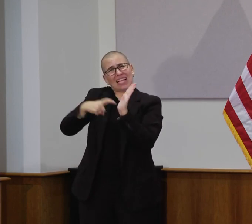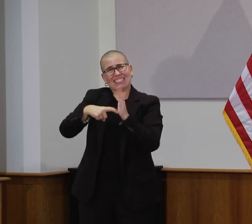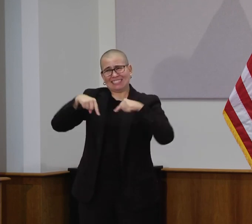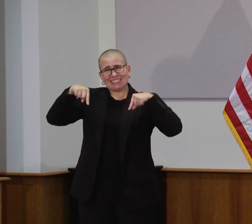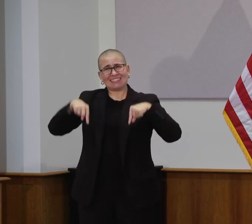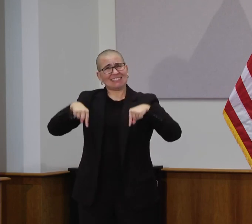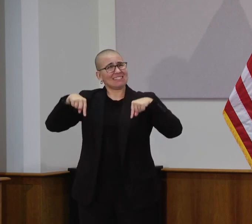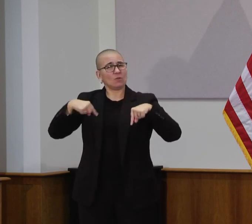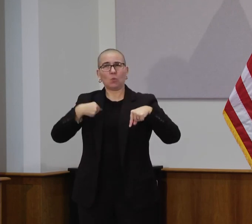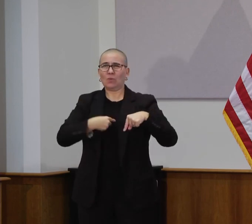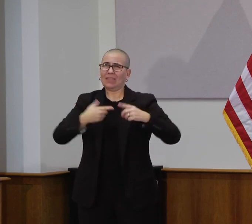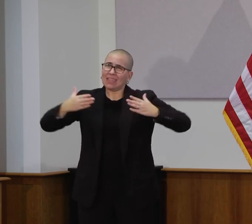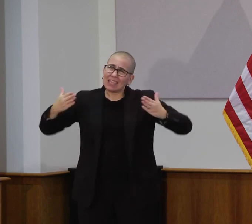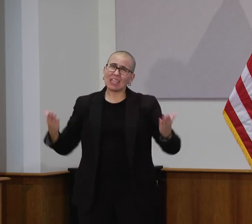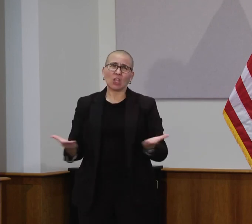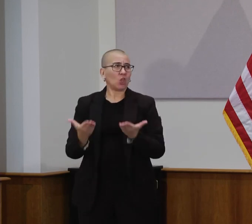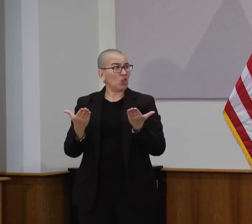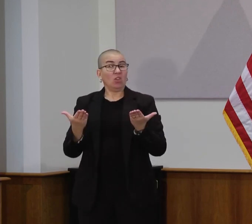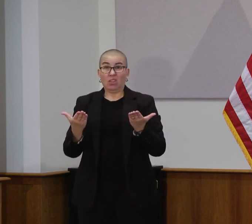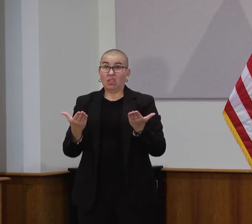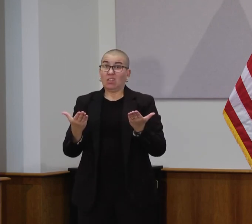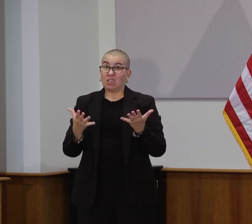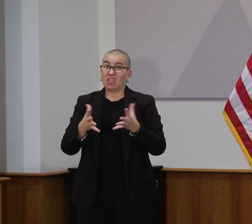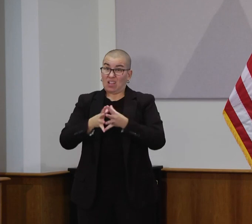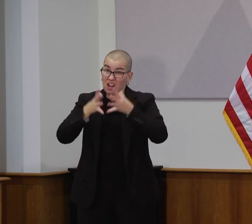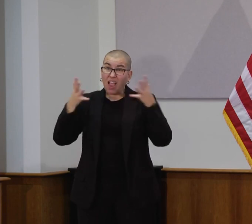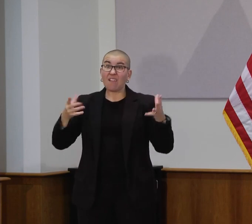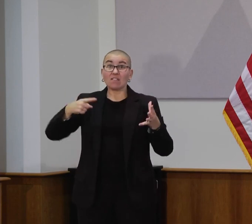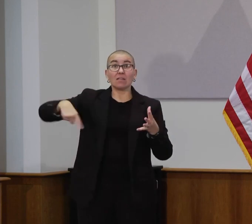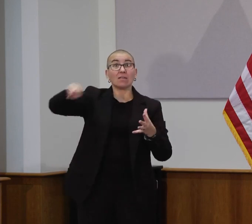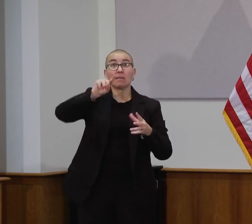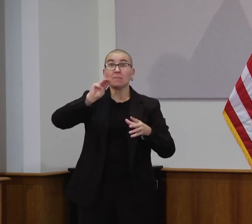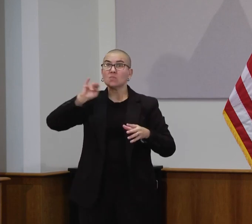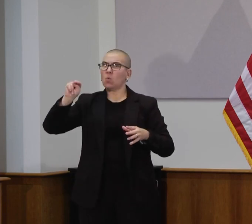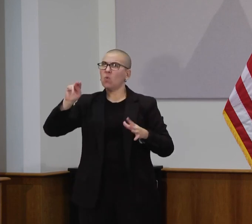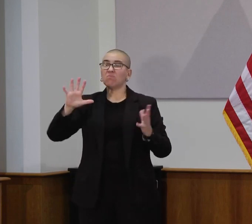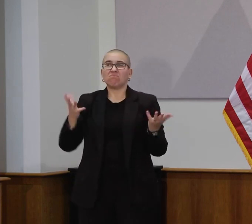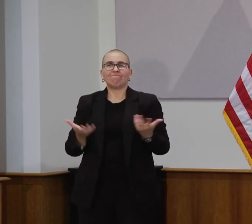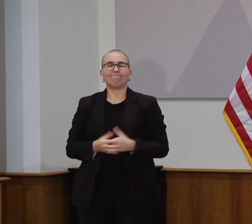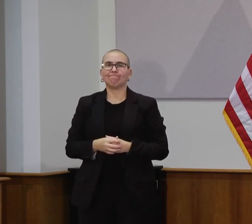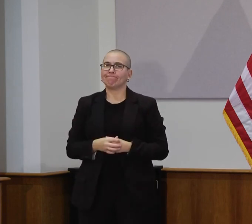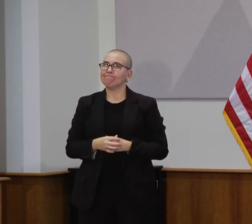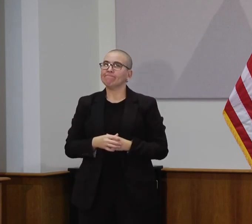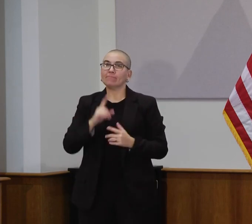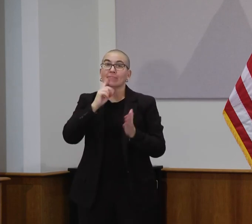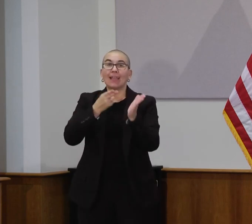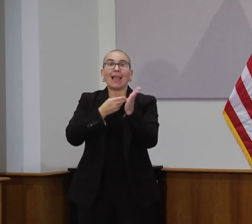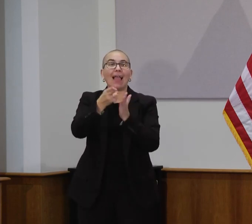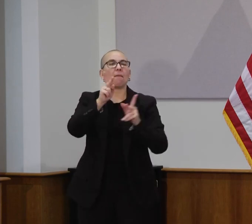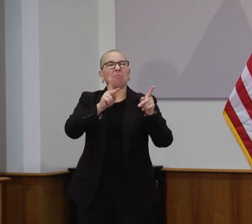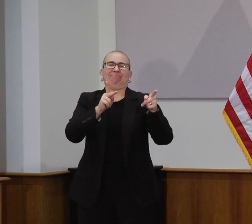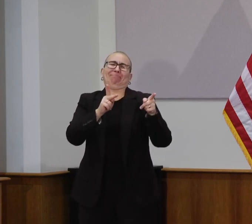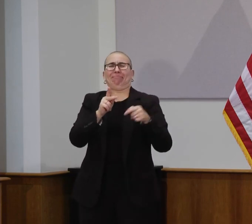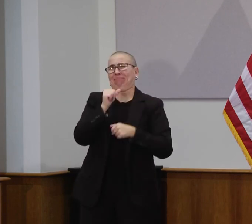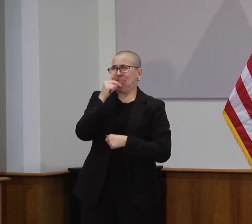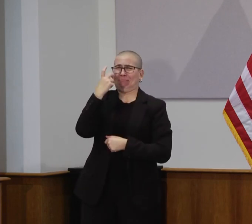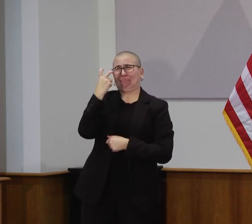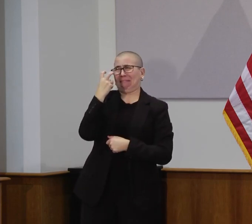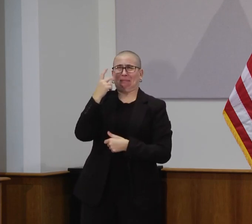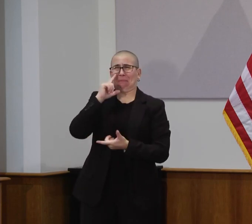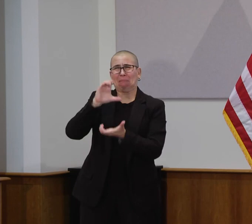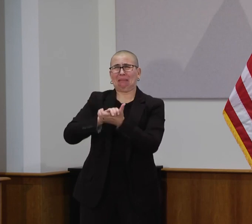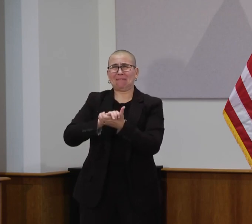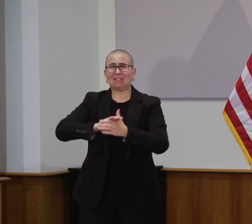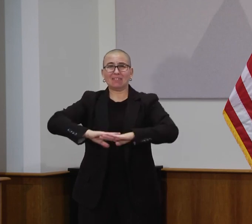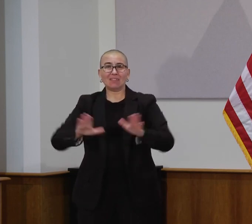right now where there's a significant number of Minnesotans. If I say it, they don't believe it. If I say, don't walk in front of that bus, it will hit you, I